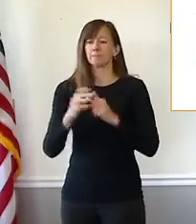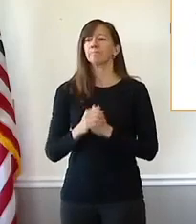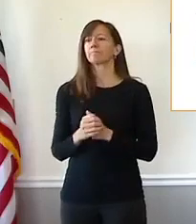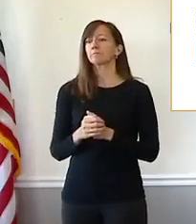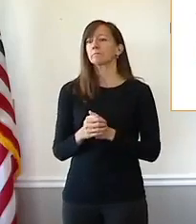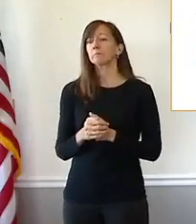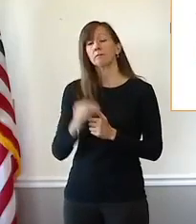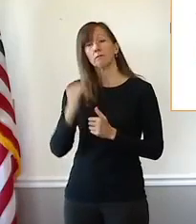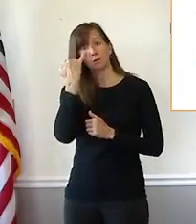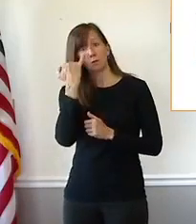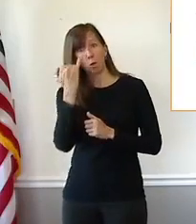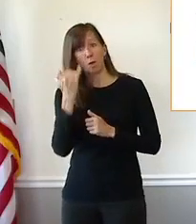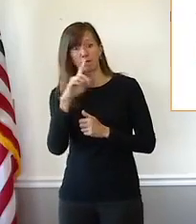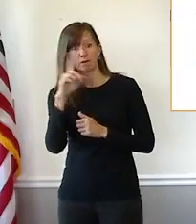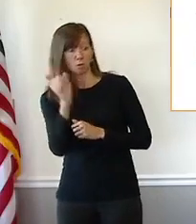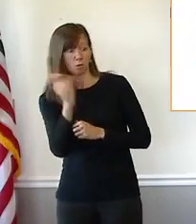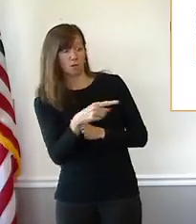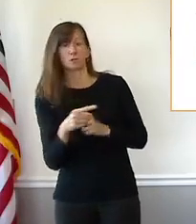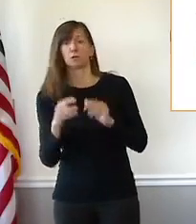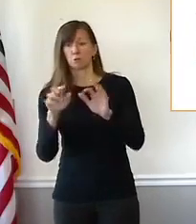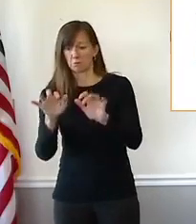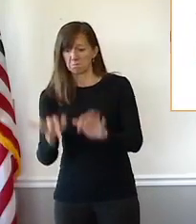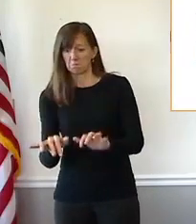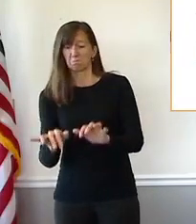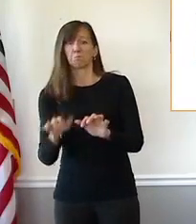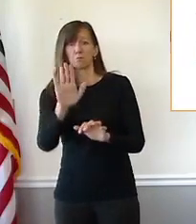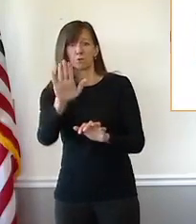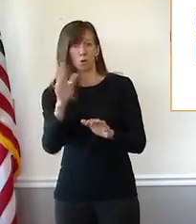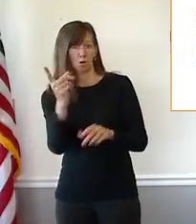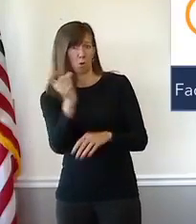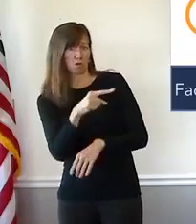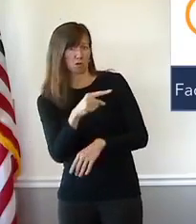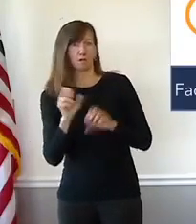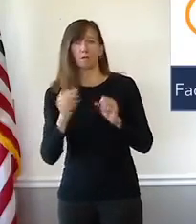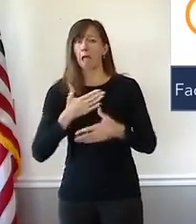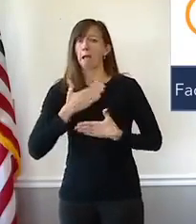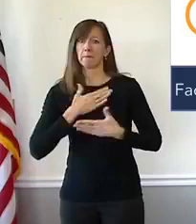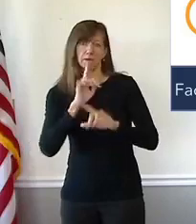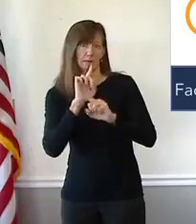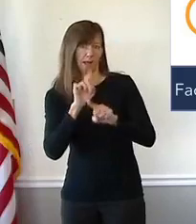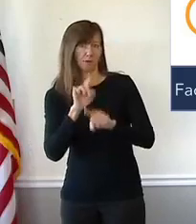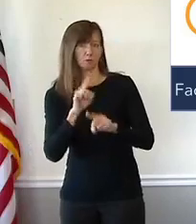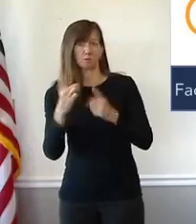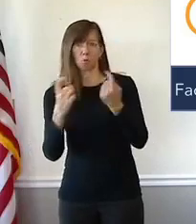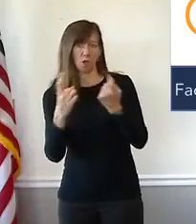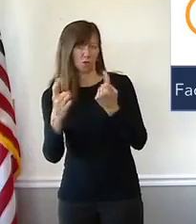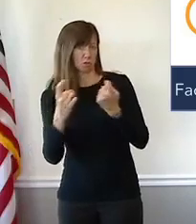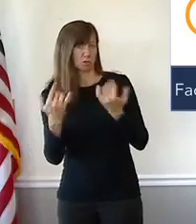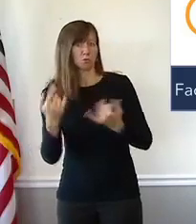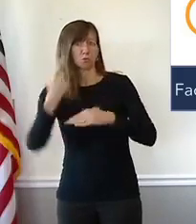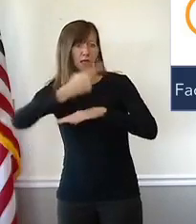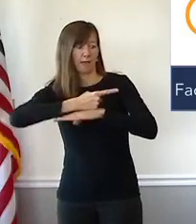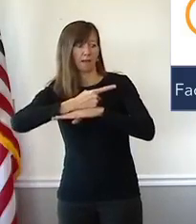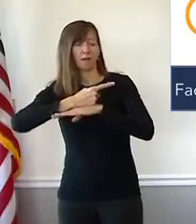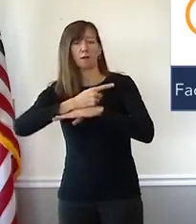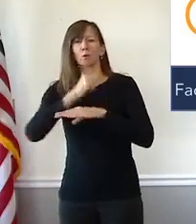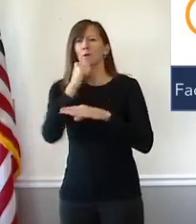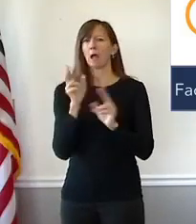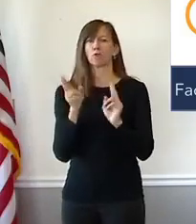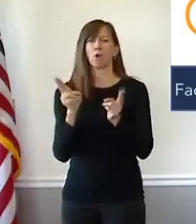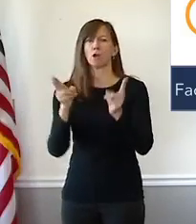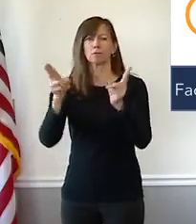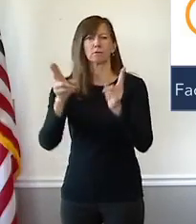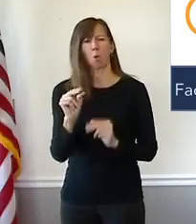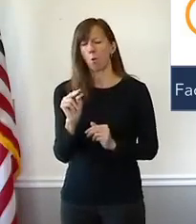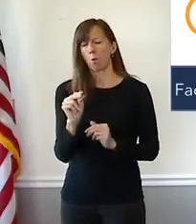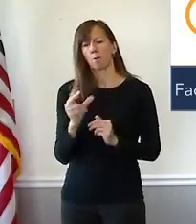question, write it in the comment section below the live stream. Happy to get to a few today. We're not in a rush, but